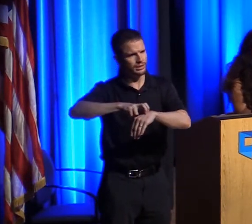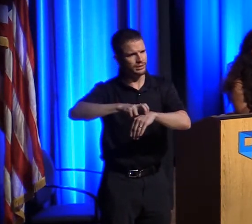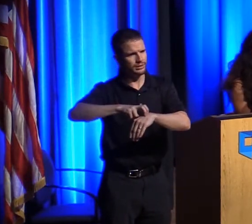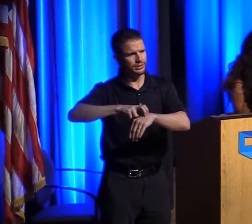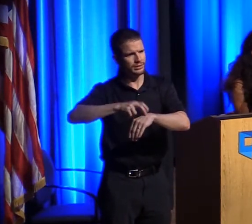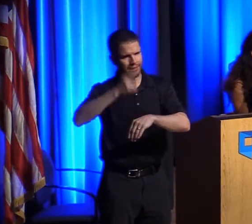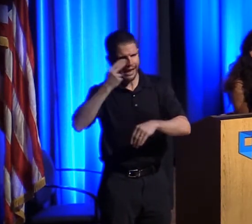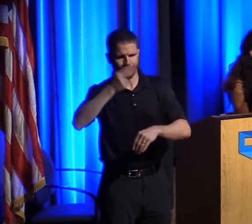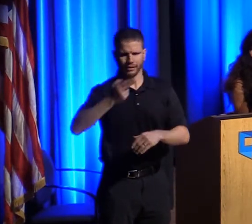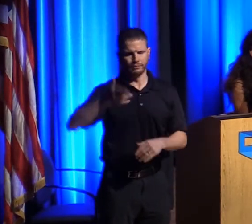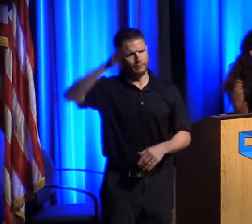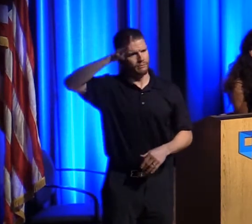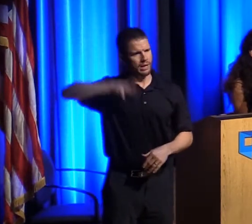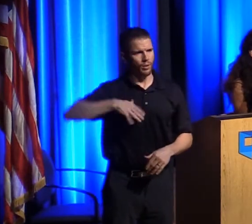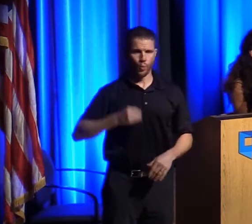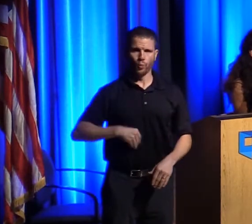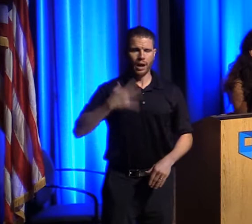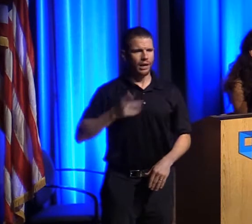the hurt that I feel.